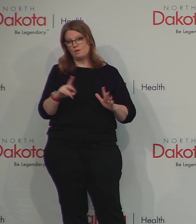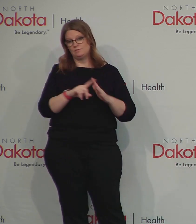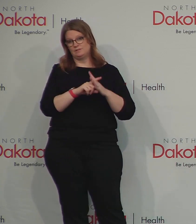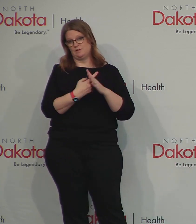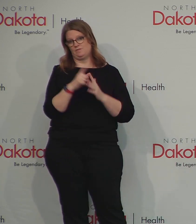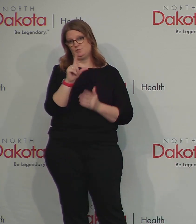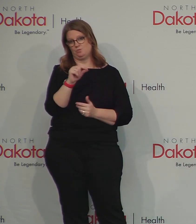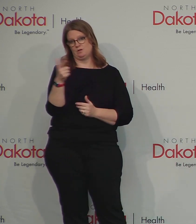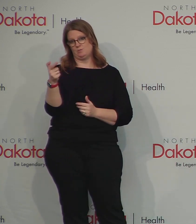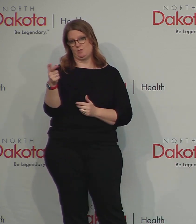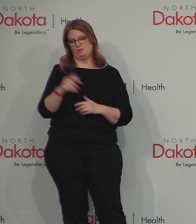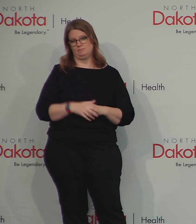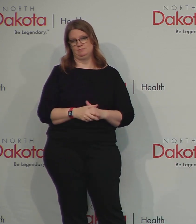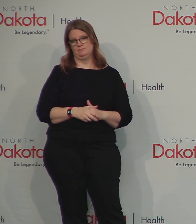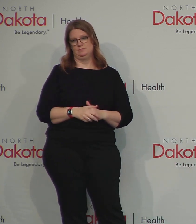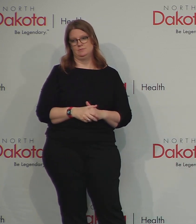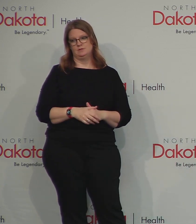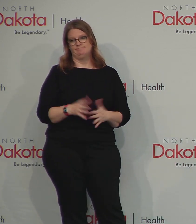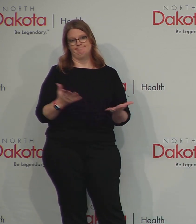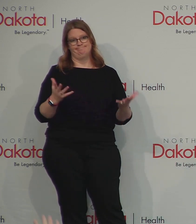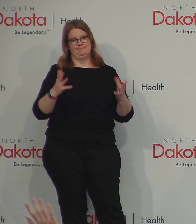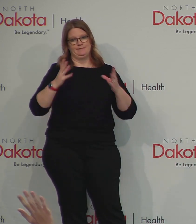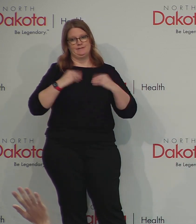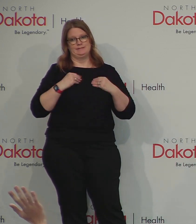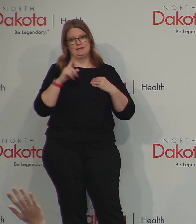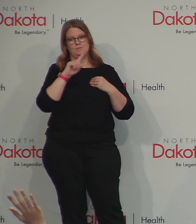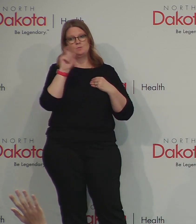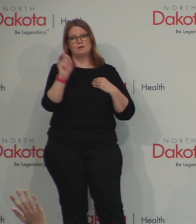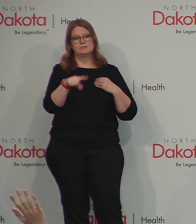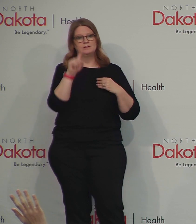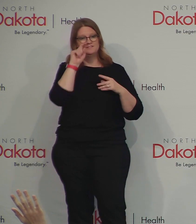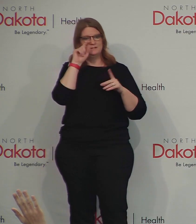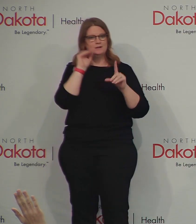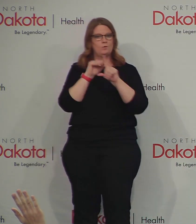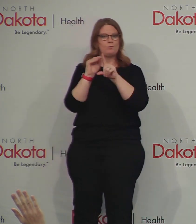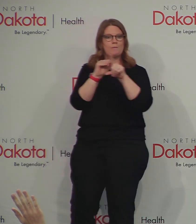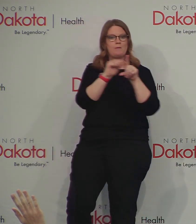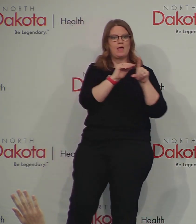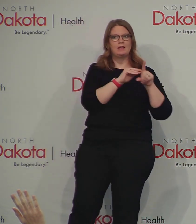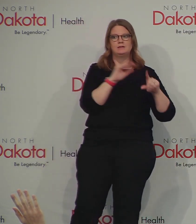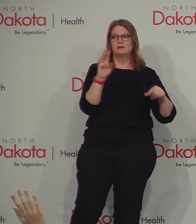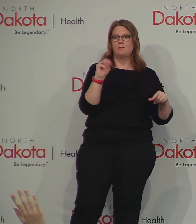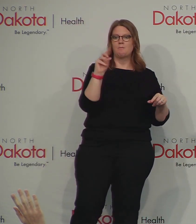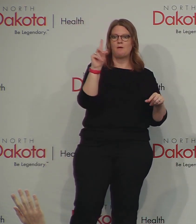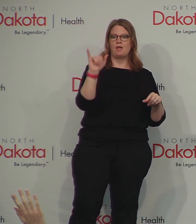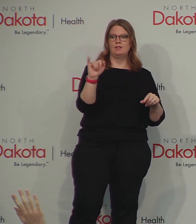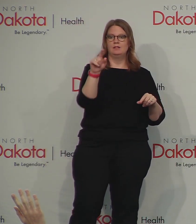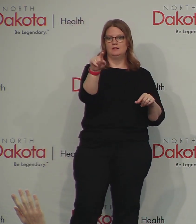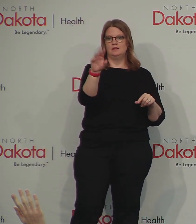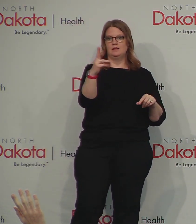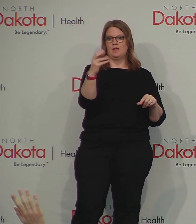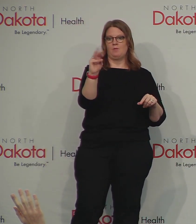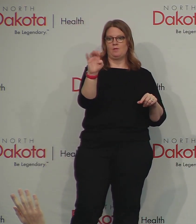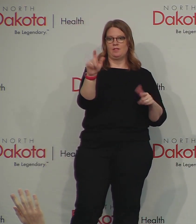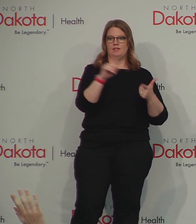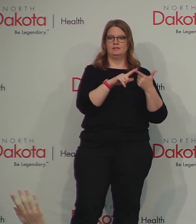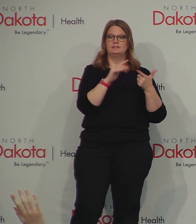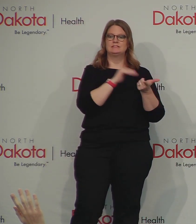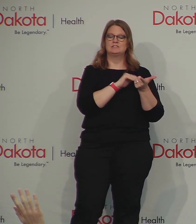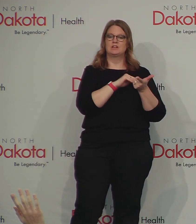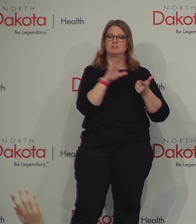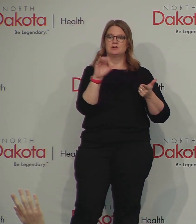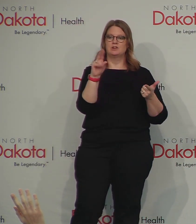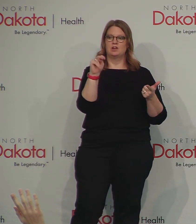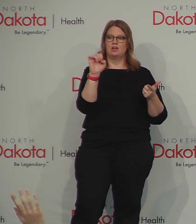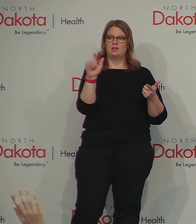2021. So with that, we'll stand for questions. And I would want to remind people that Molly Howell on vaccines, Dr. Connell on